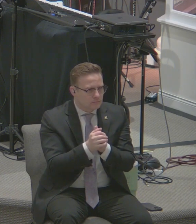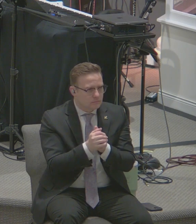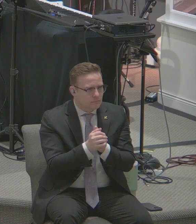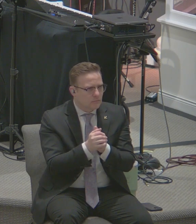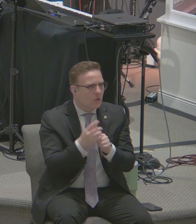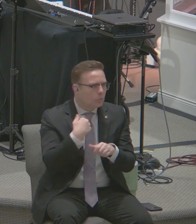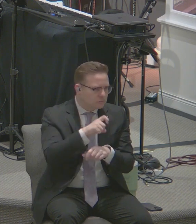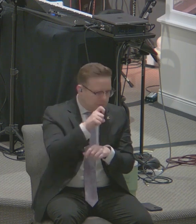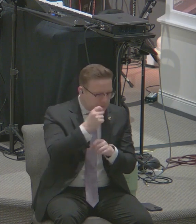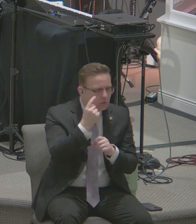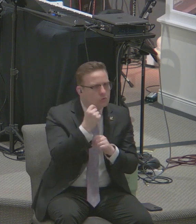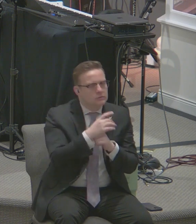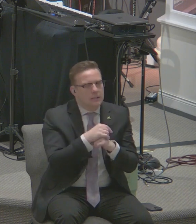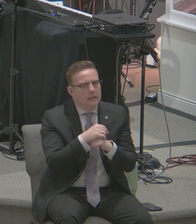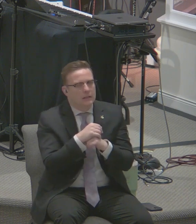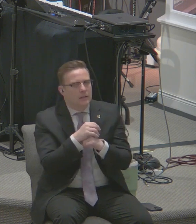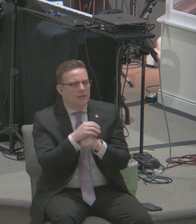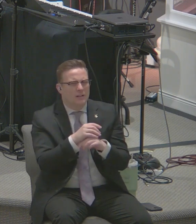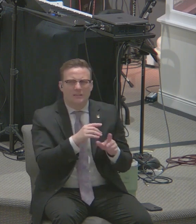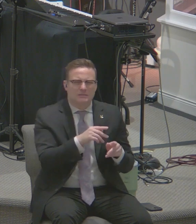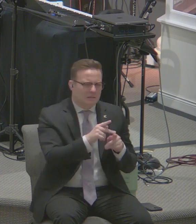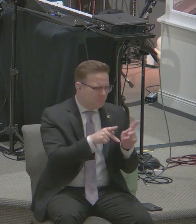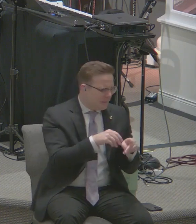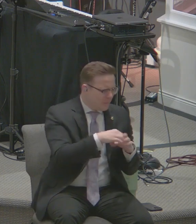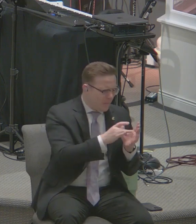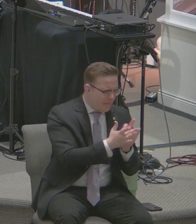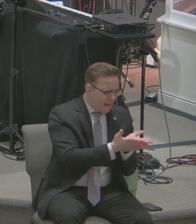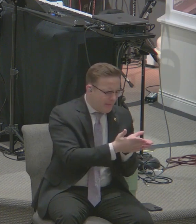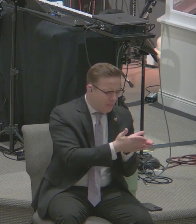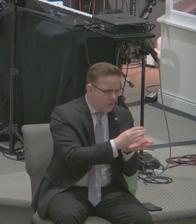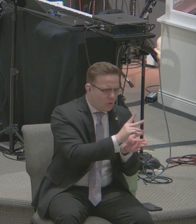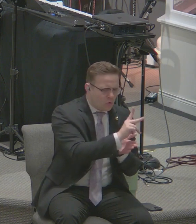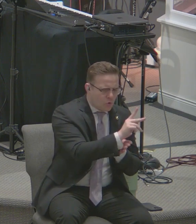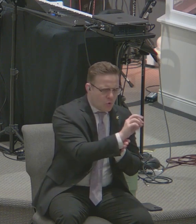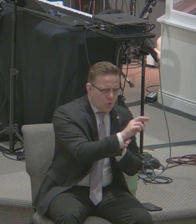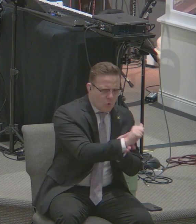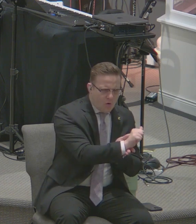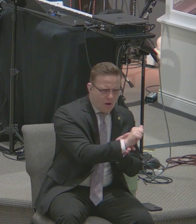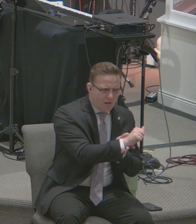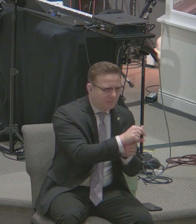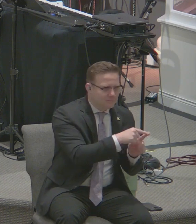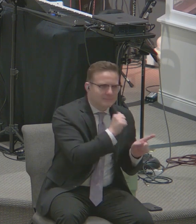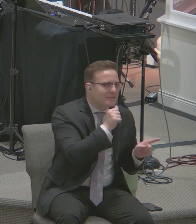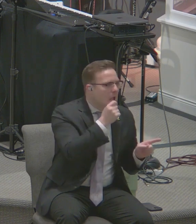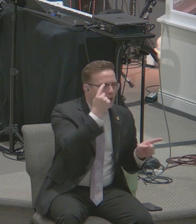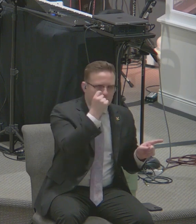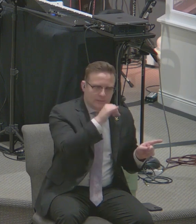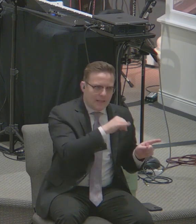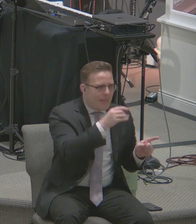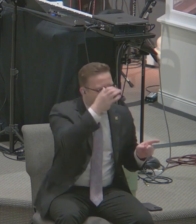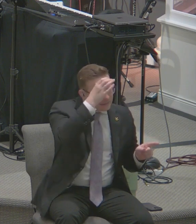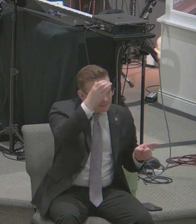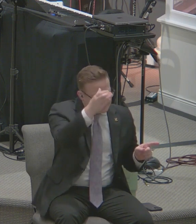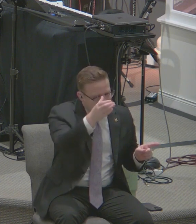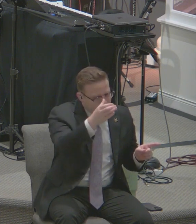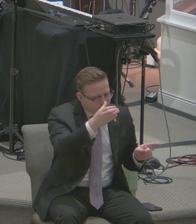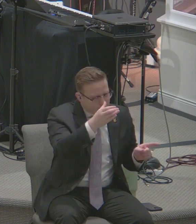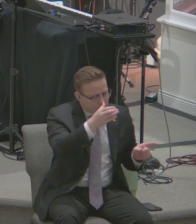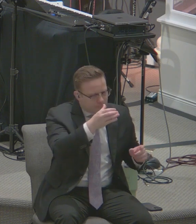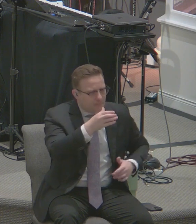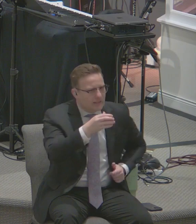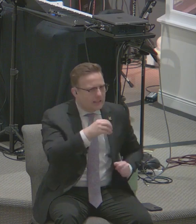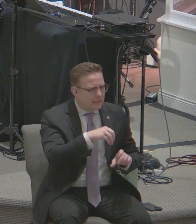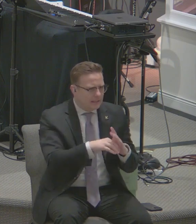us to understand because Korah and his sons did not understand this. When you look in